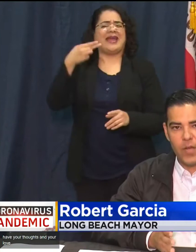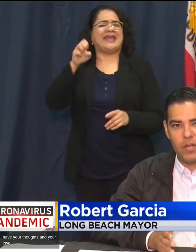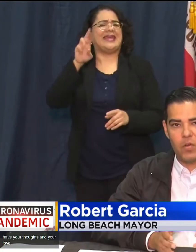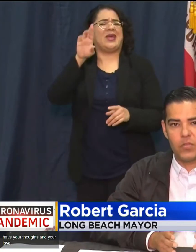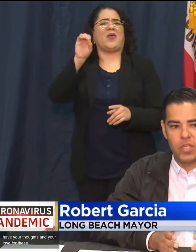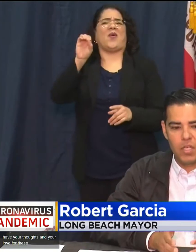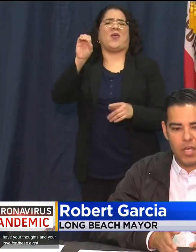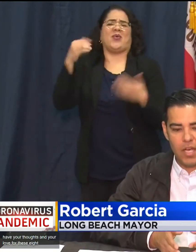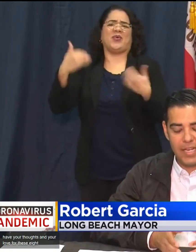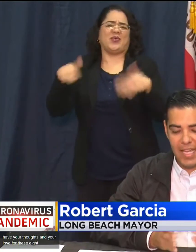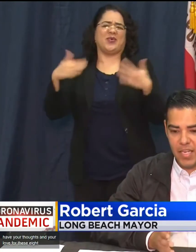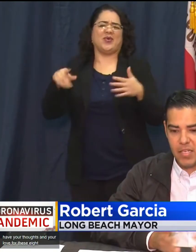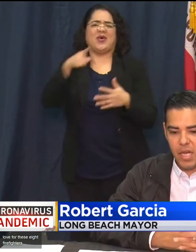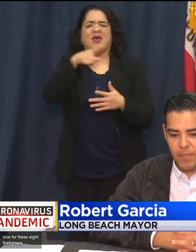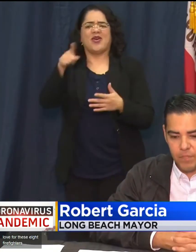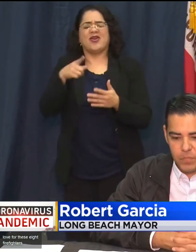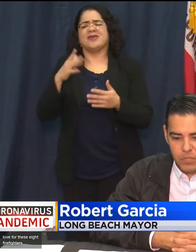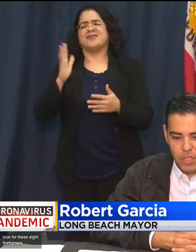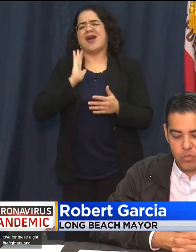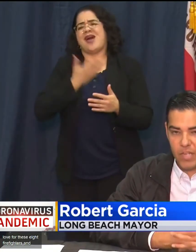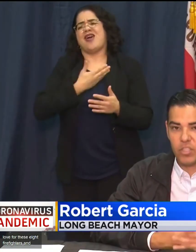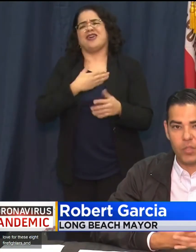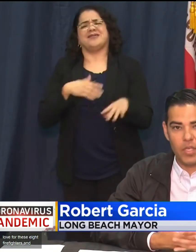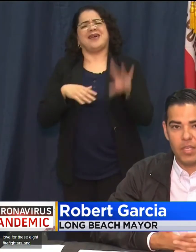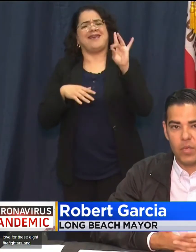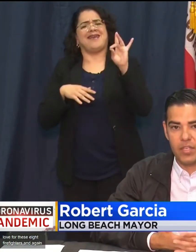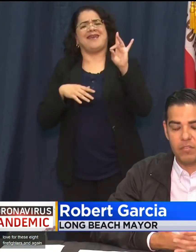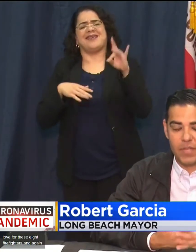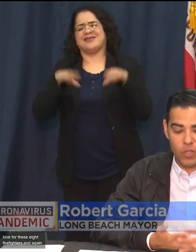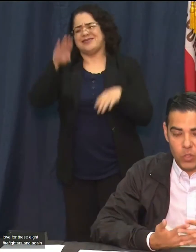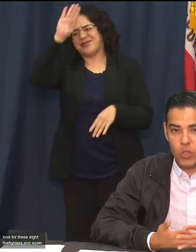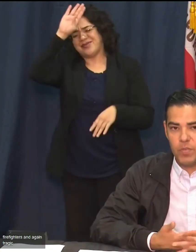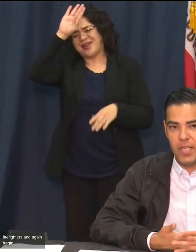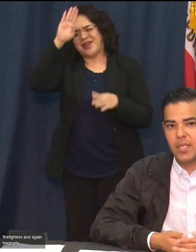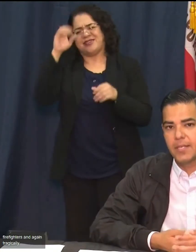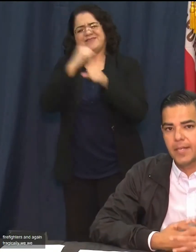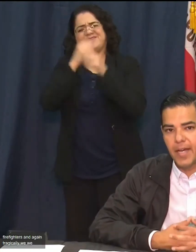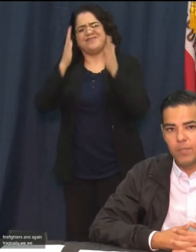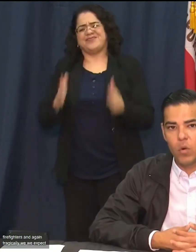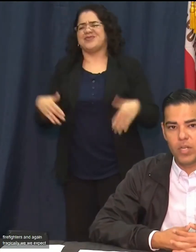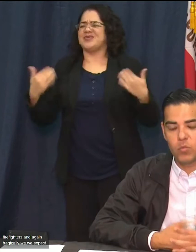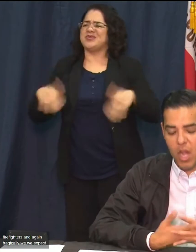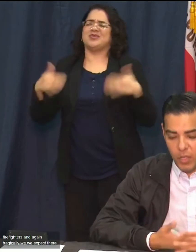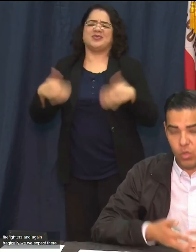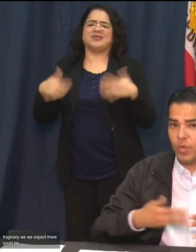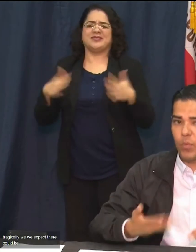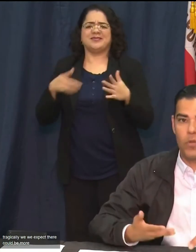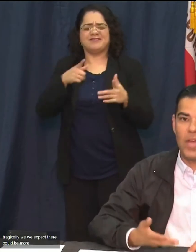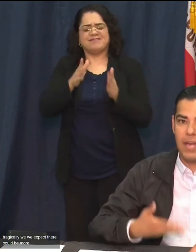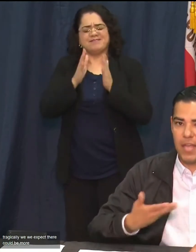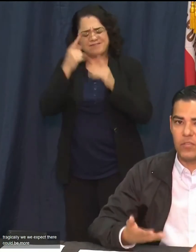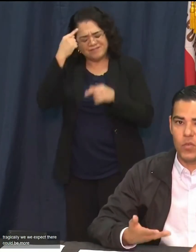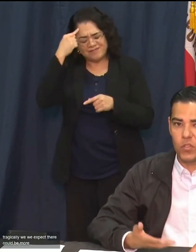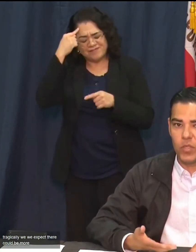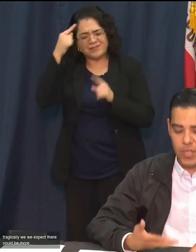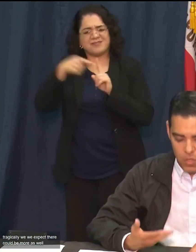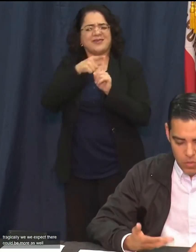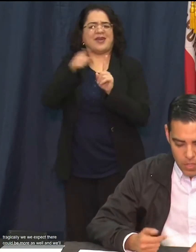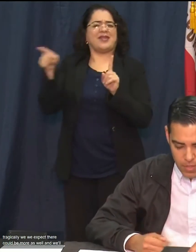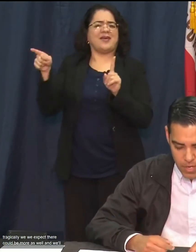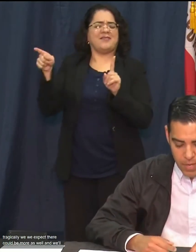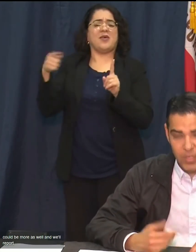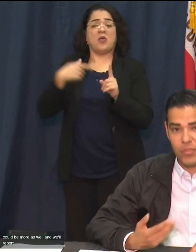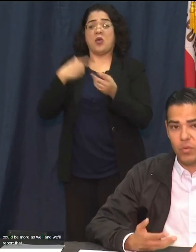8 firefighters. And again, tragically, we expect there could be more as well, and we'll report that as soon as we